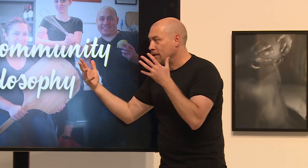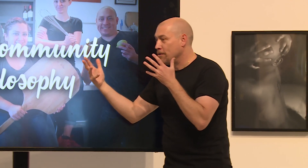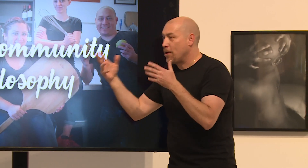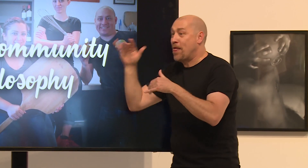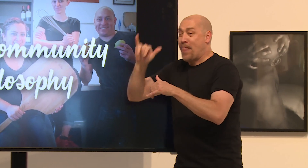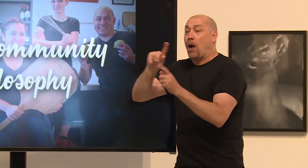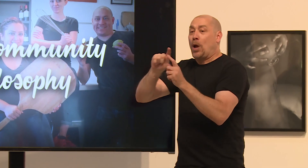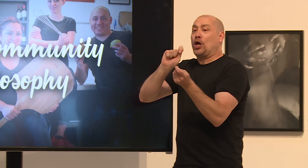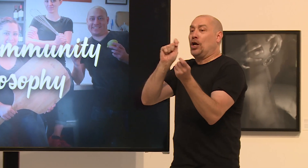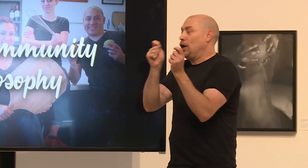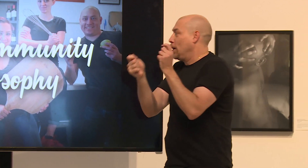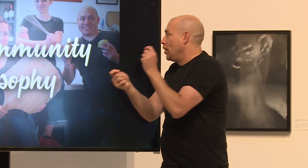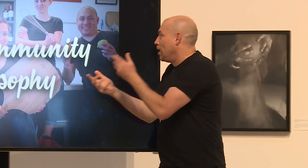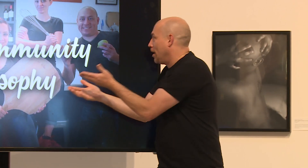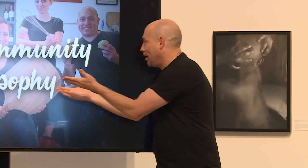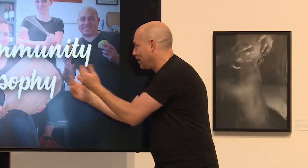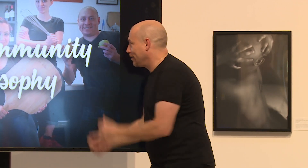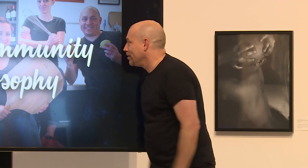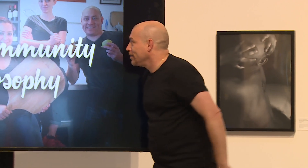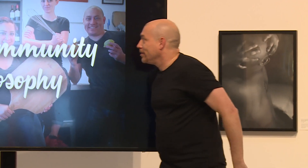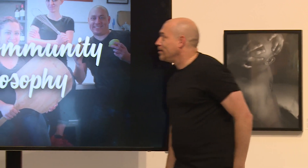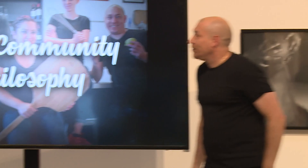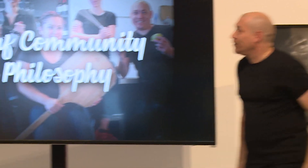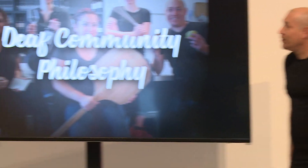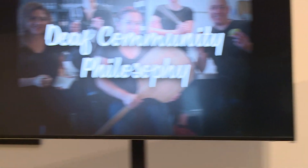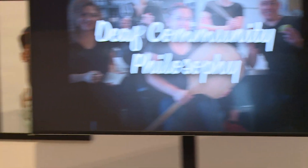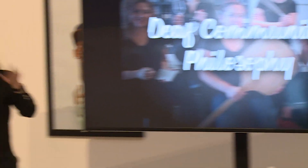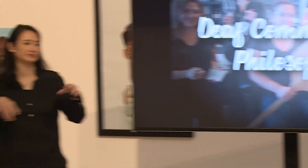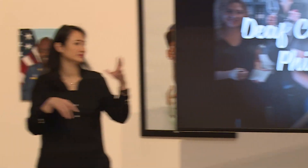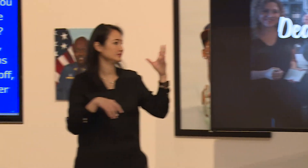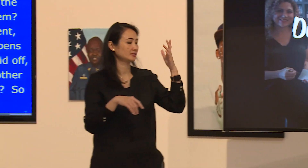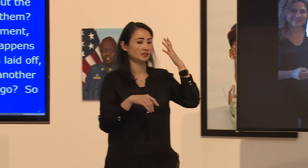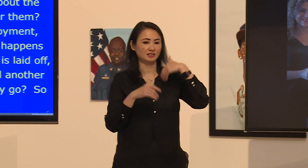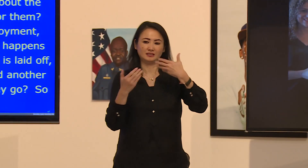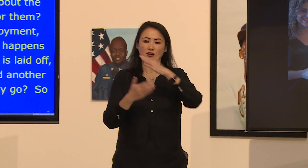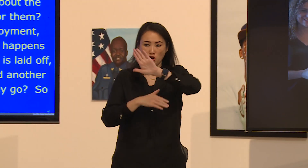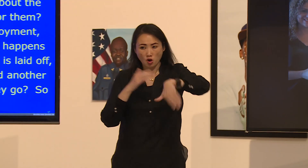So we were talking about that, and we decided to change our philosophy a bit.